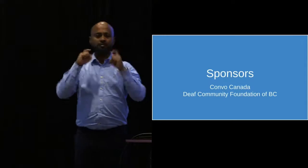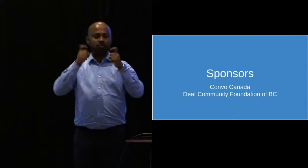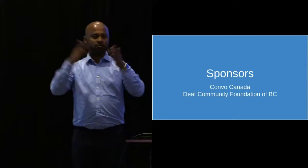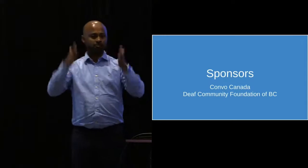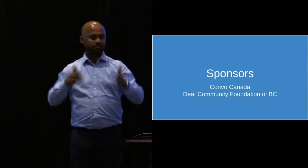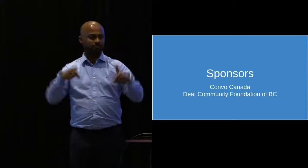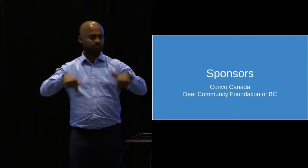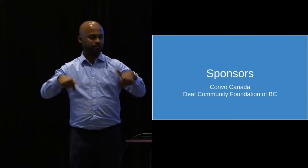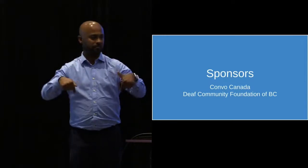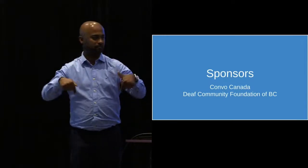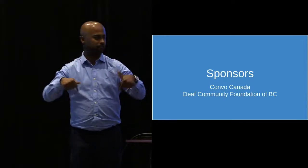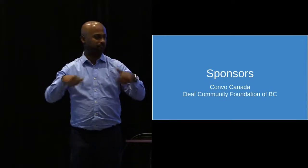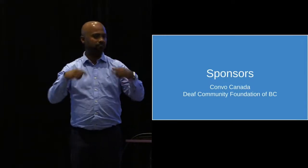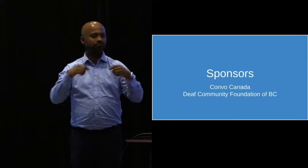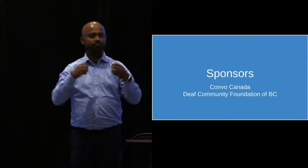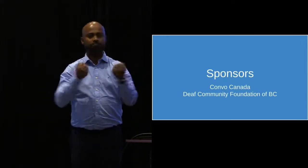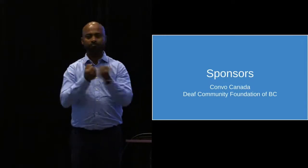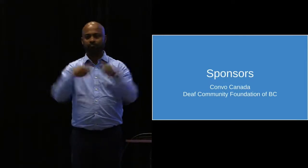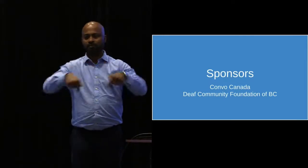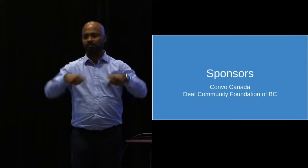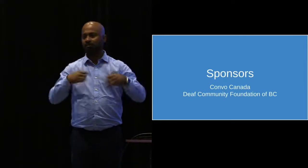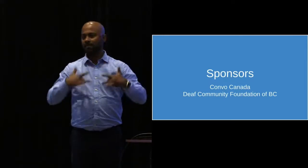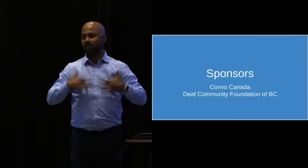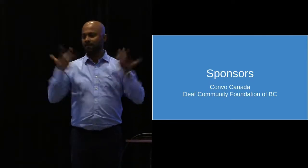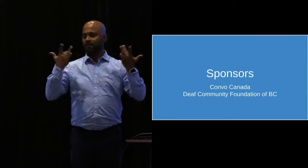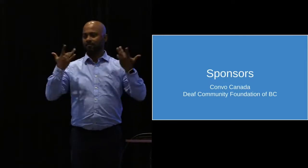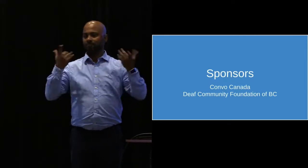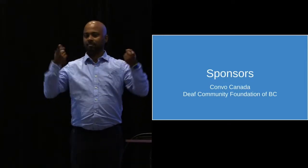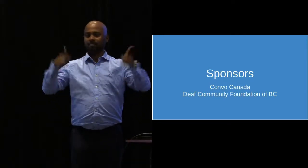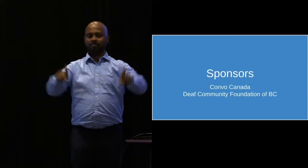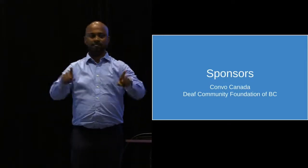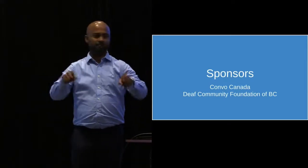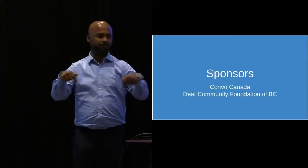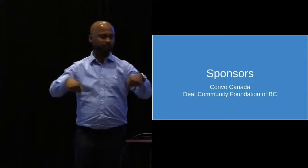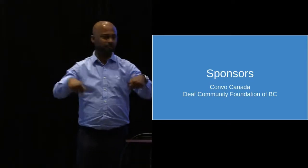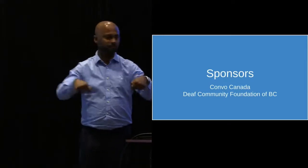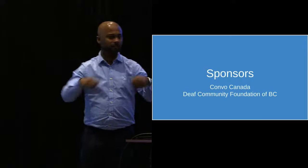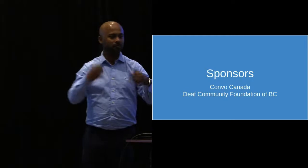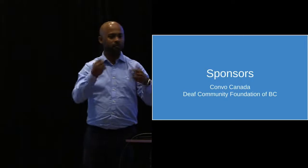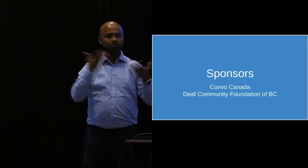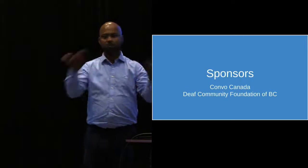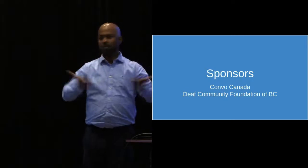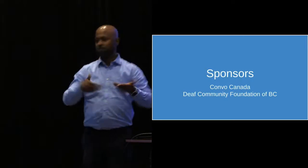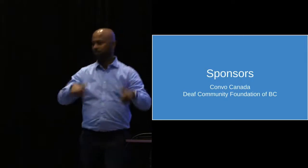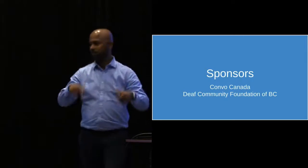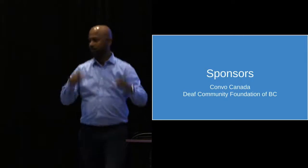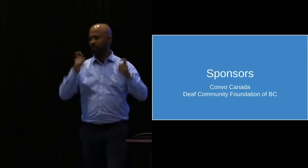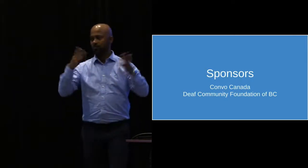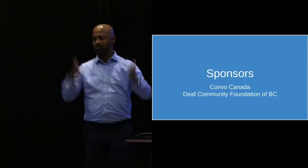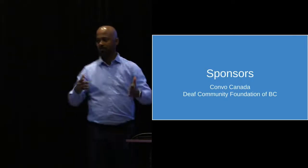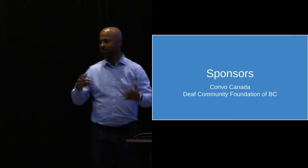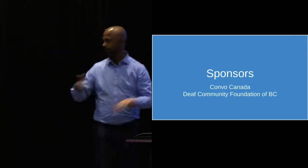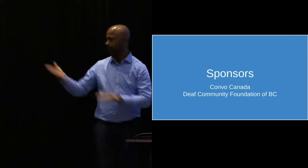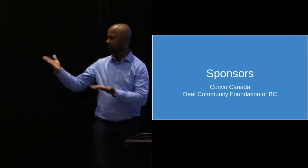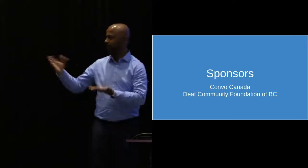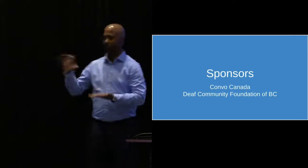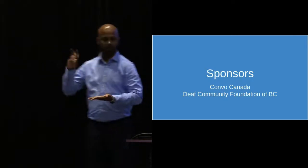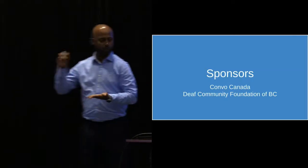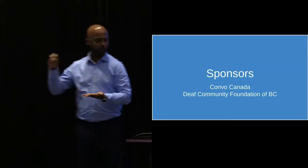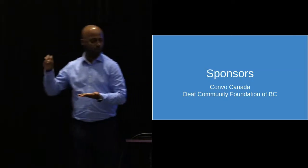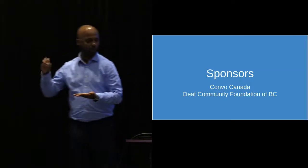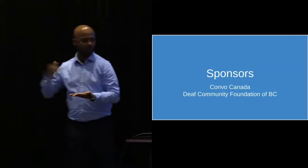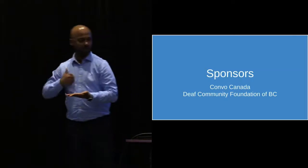Okay, now on to our sponsors for this event tonight. I want to